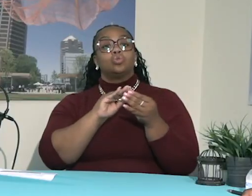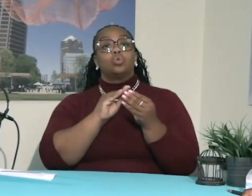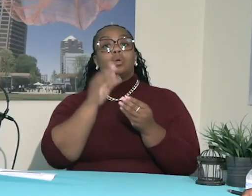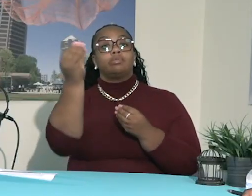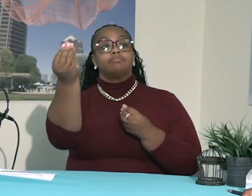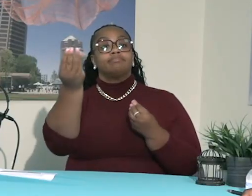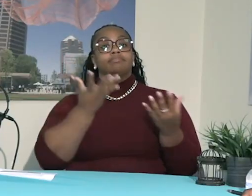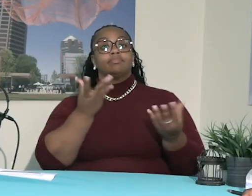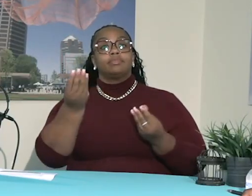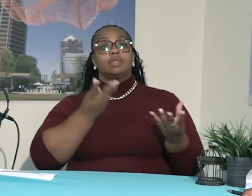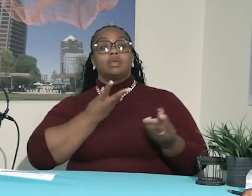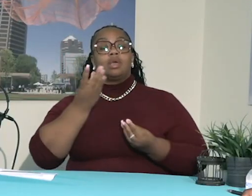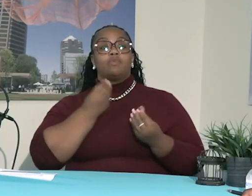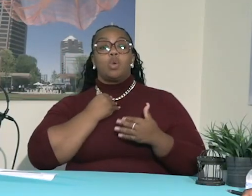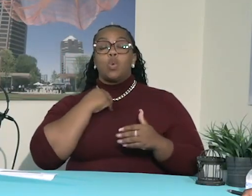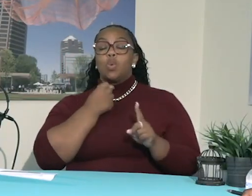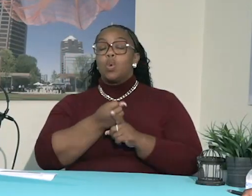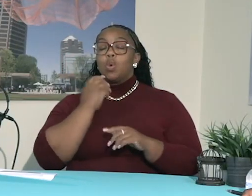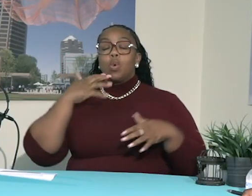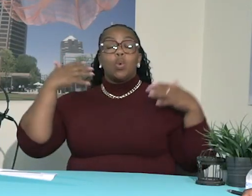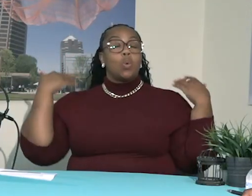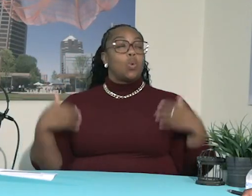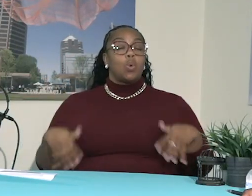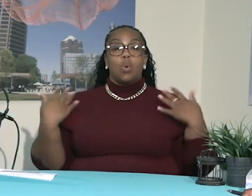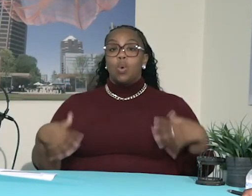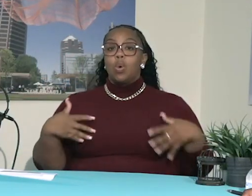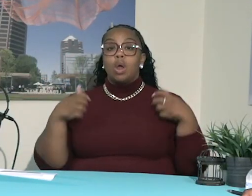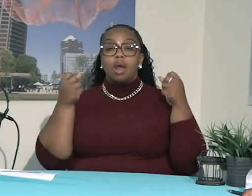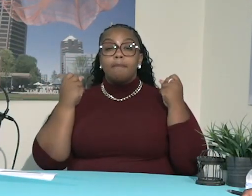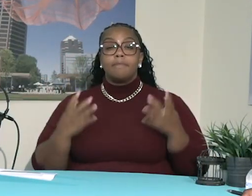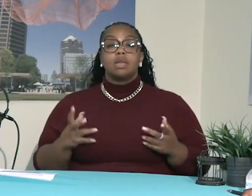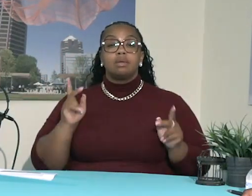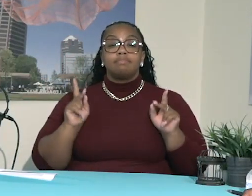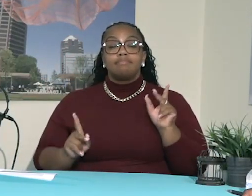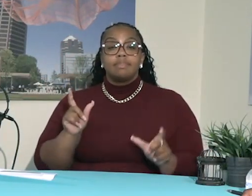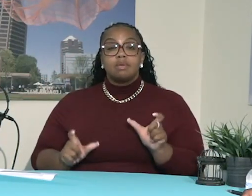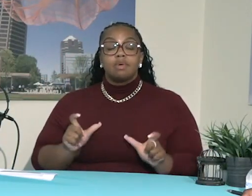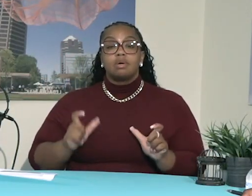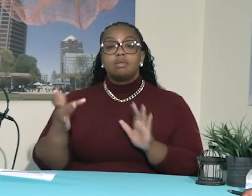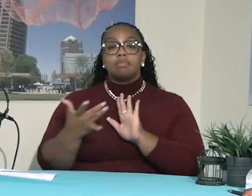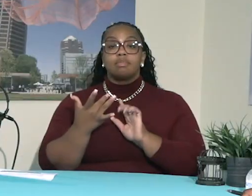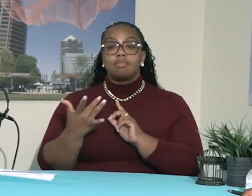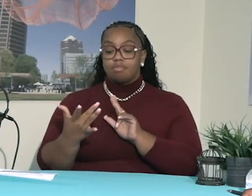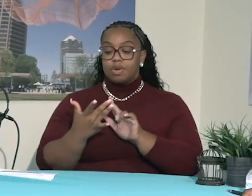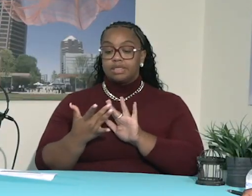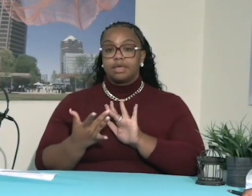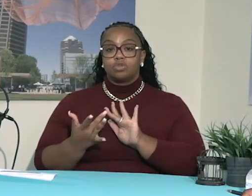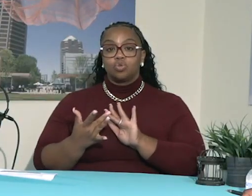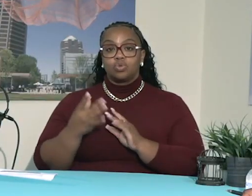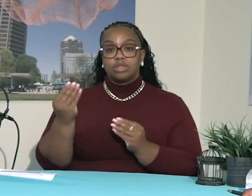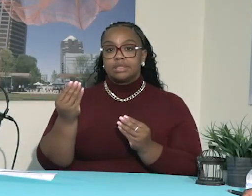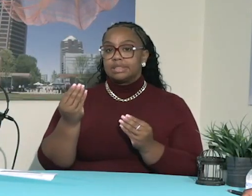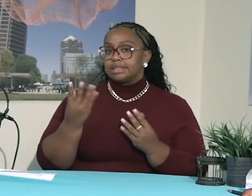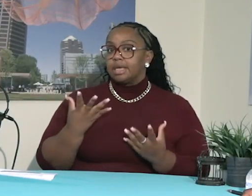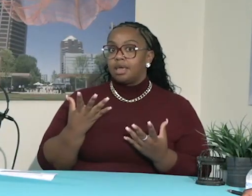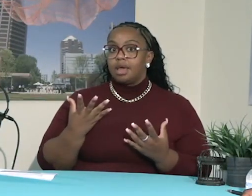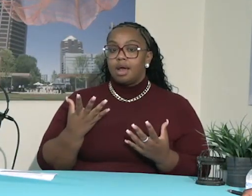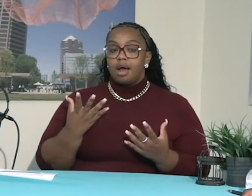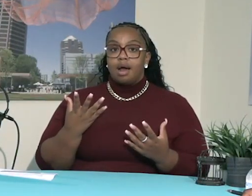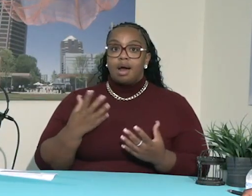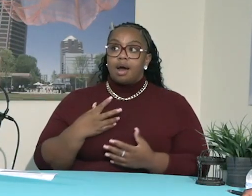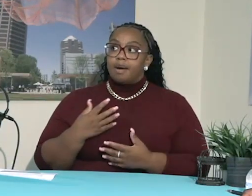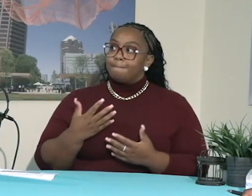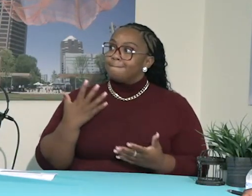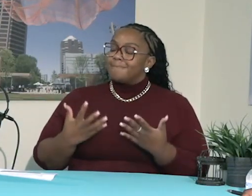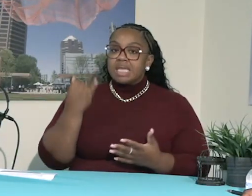community have been overwhelming. Individuals have reached out to us and said, like, this would have helped me prevent certain